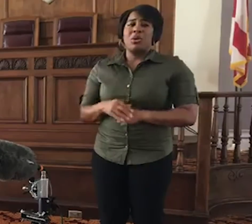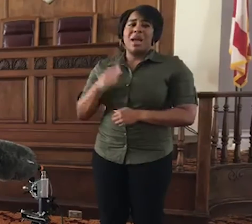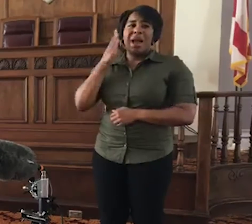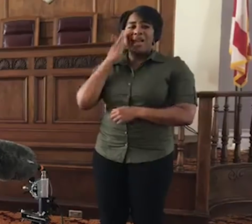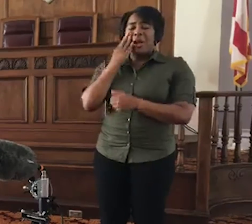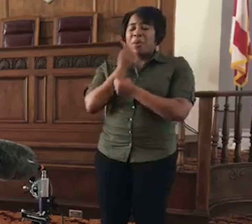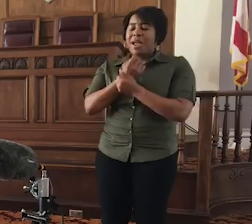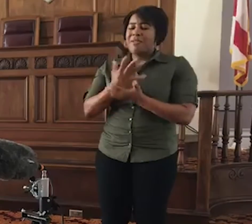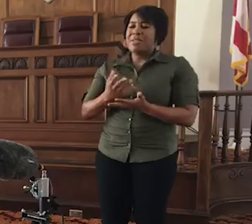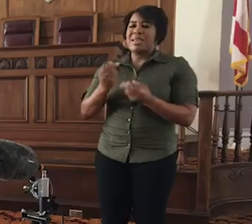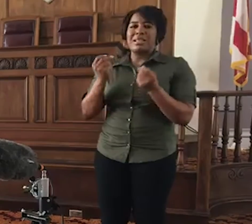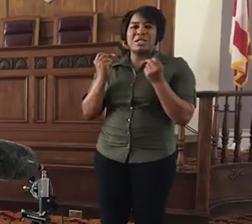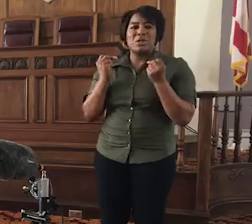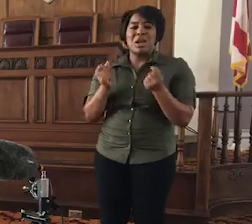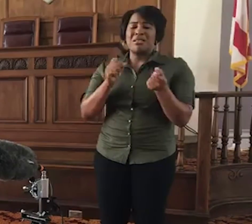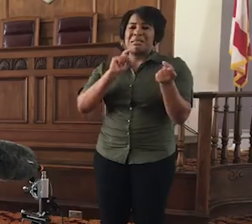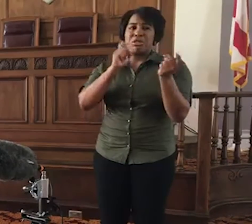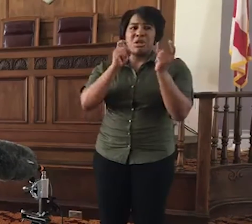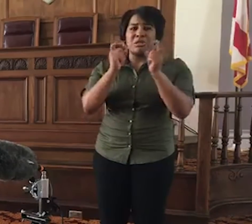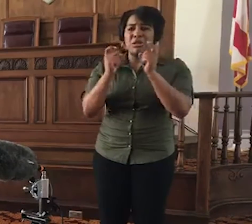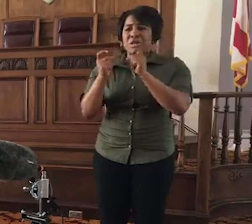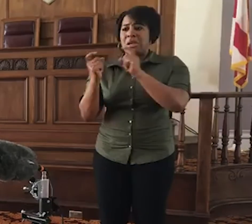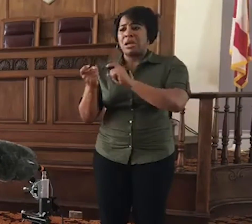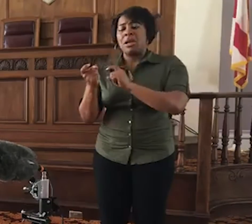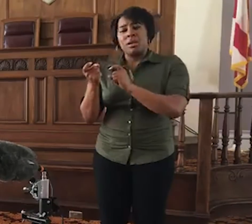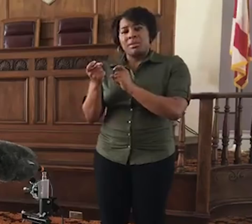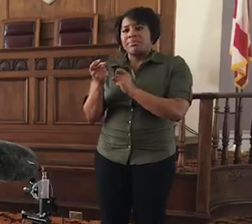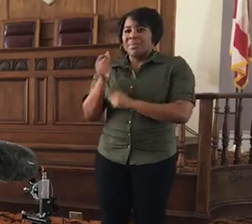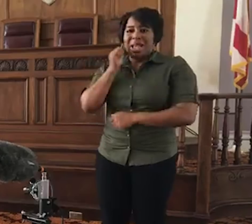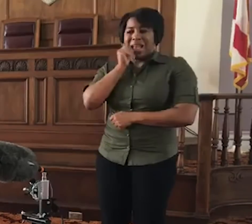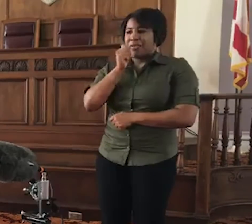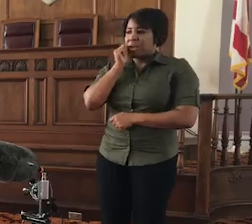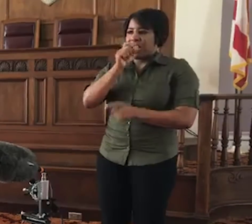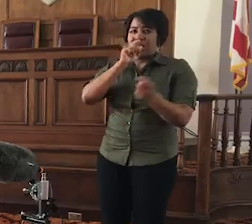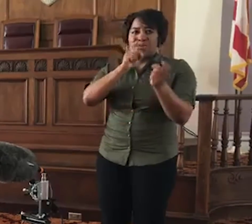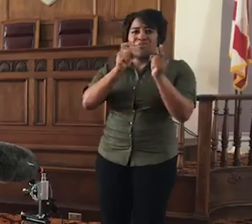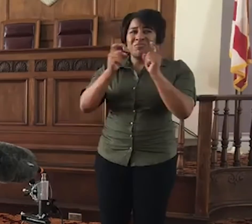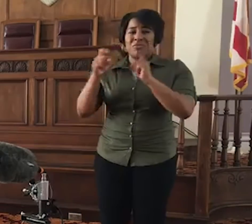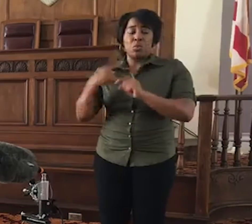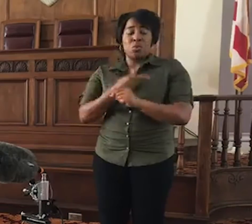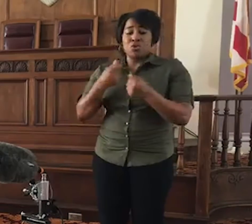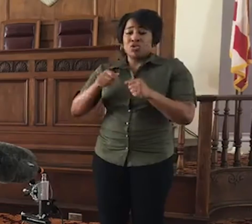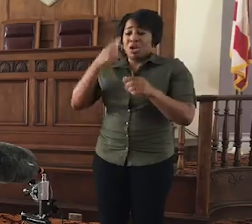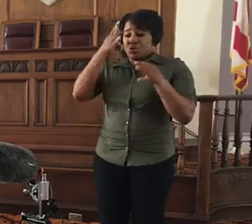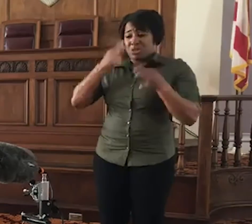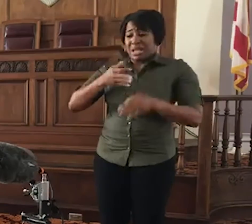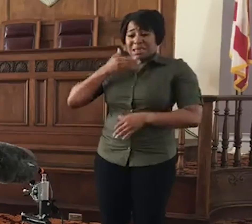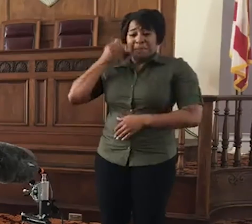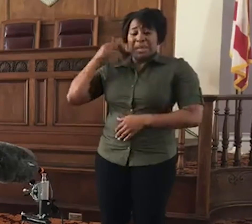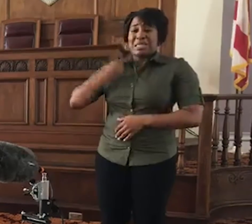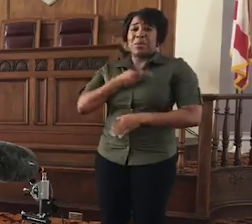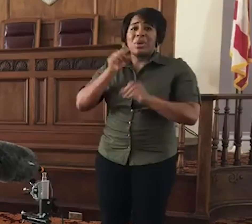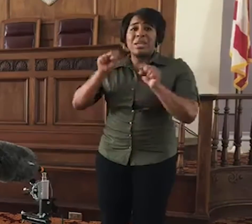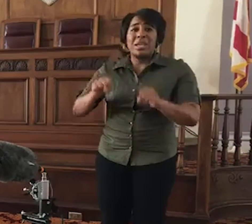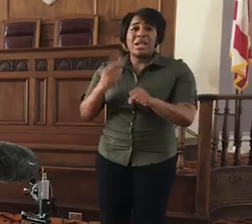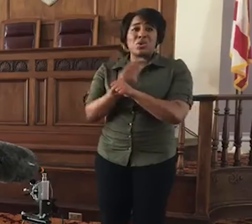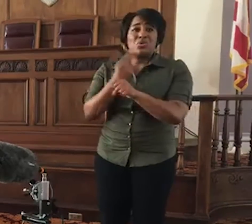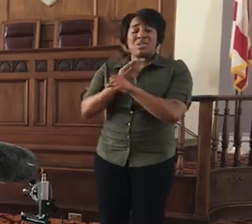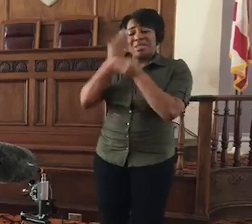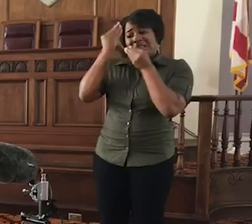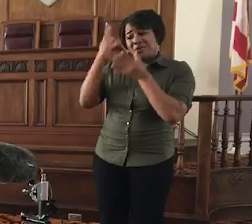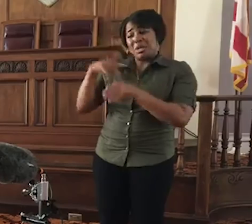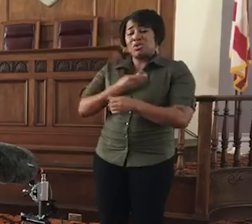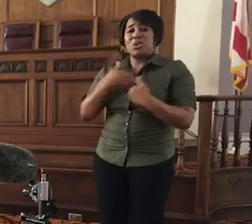but things are evolving very fast every day, and we are making the best decisions we can with the information we